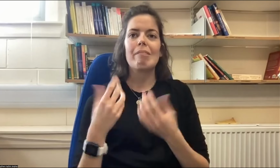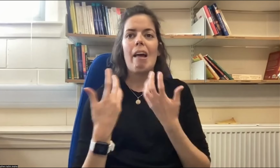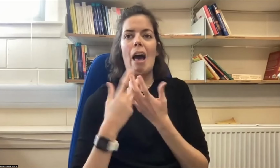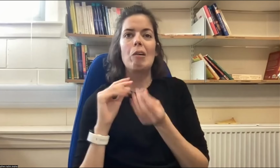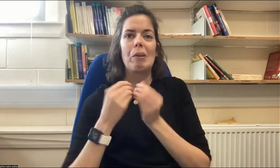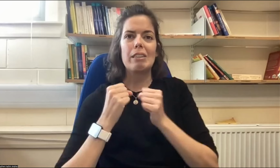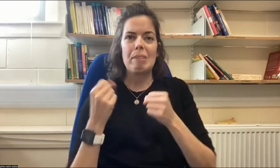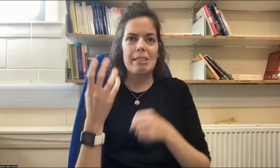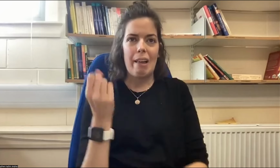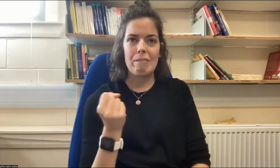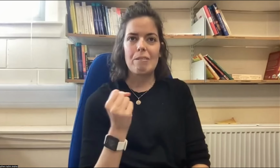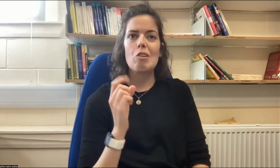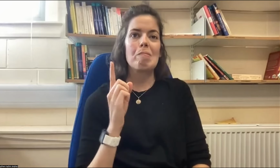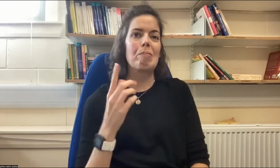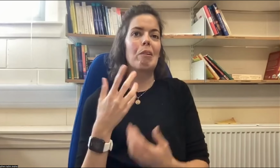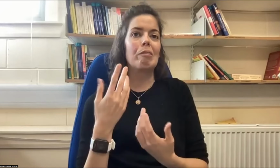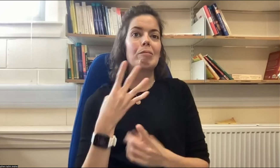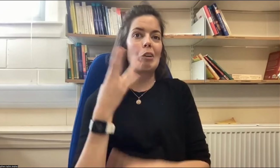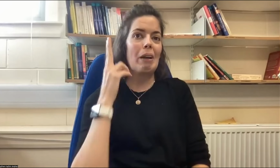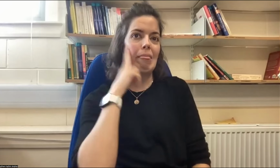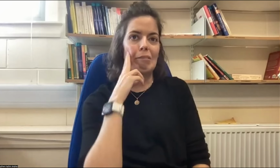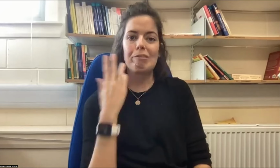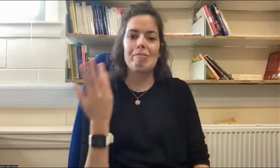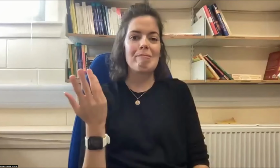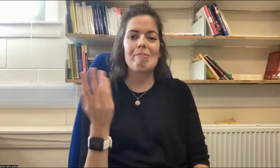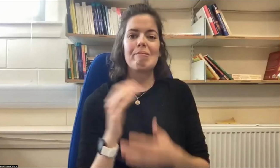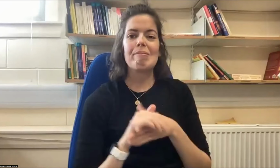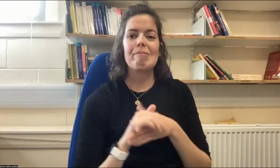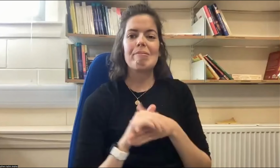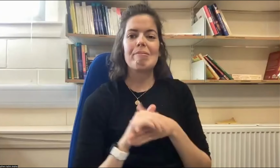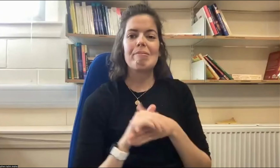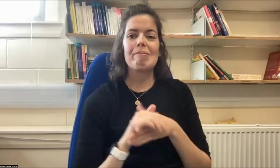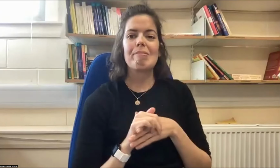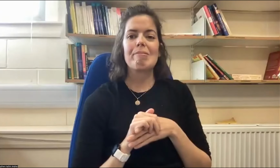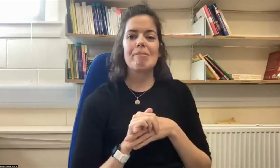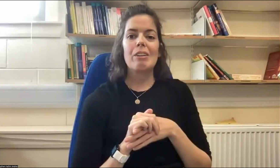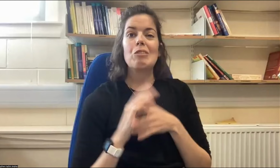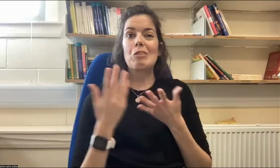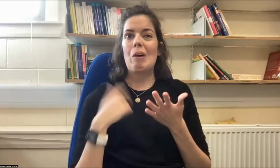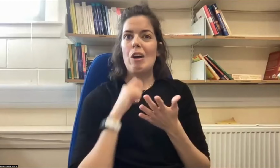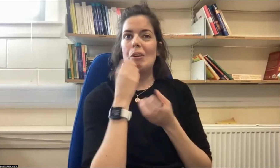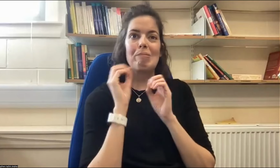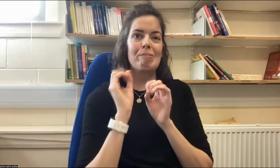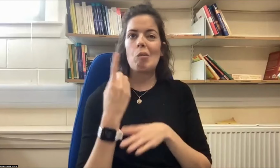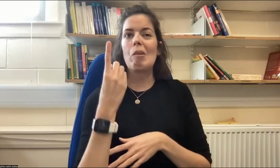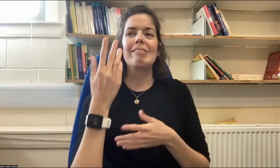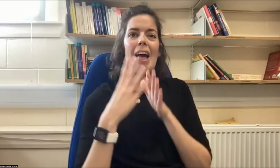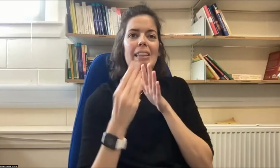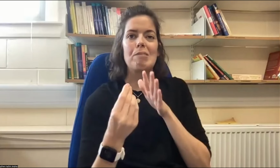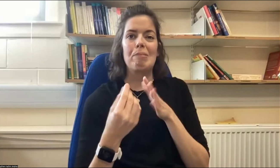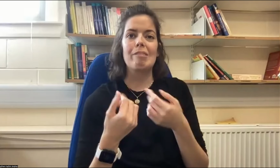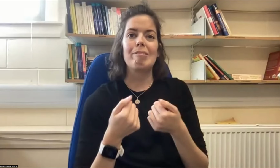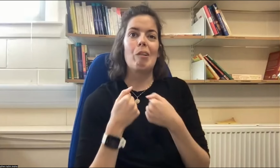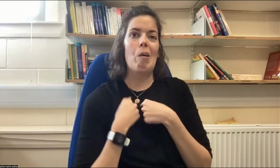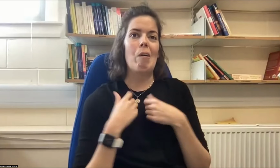particularly around Black lesbians, and what strategies they have used, but nothing I've been able to find thus far on